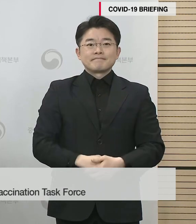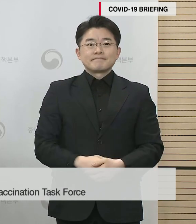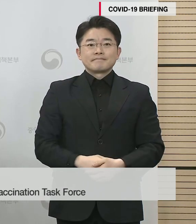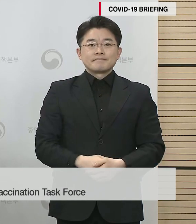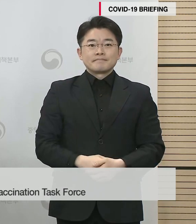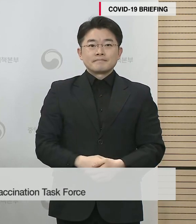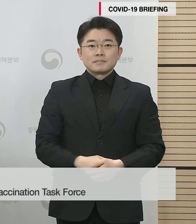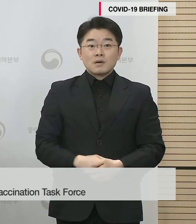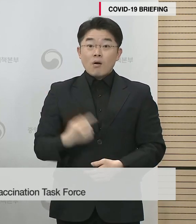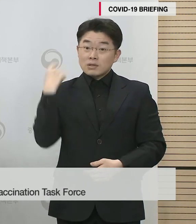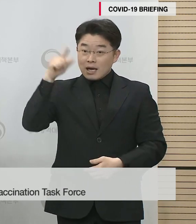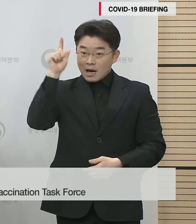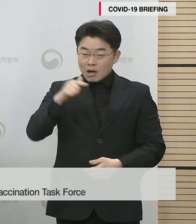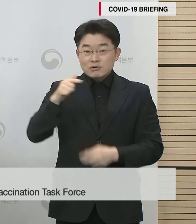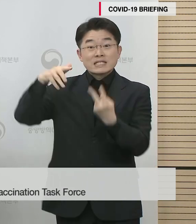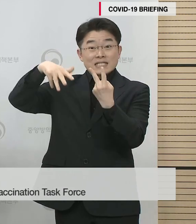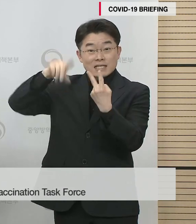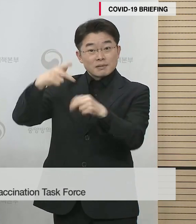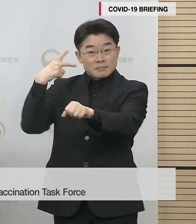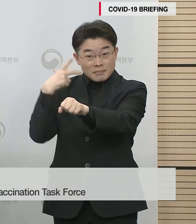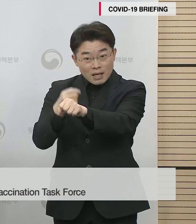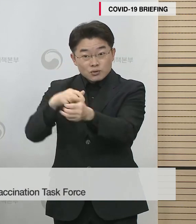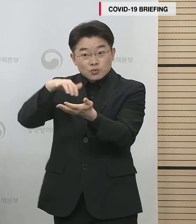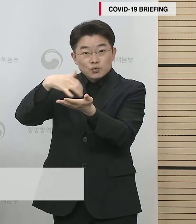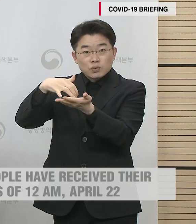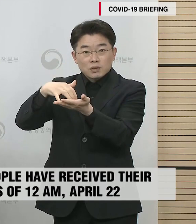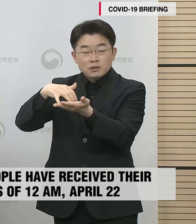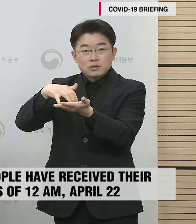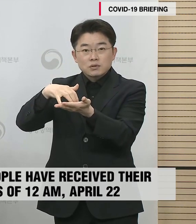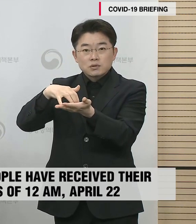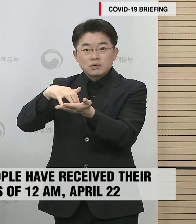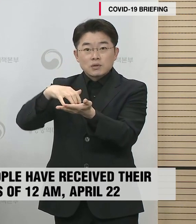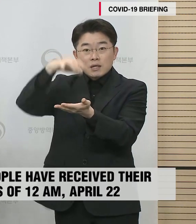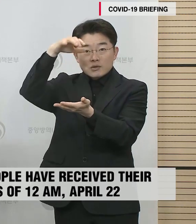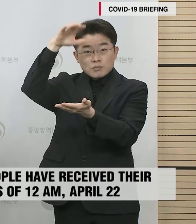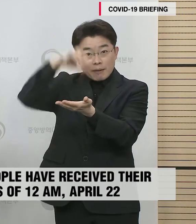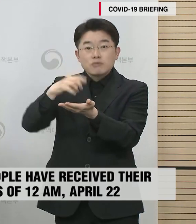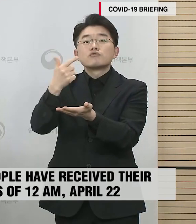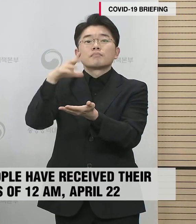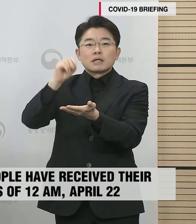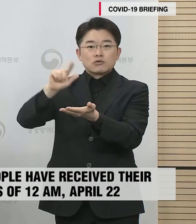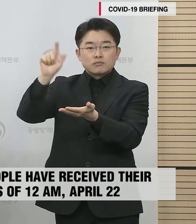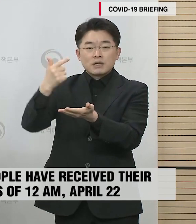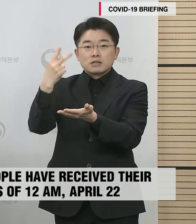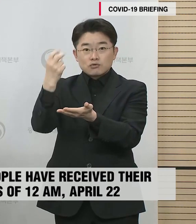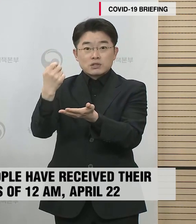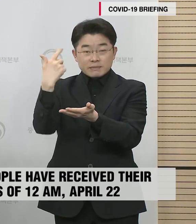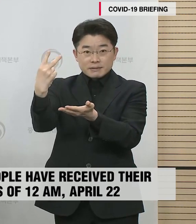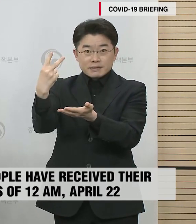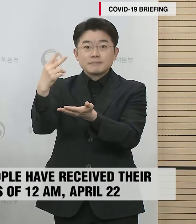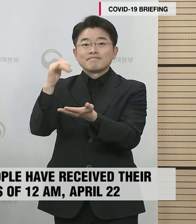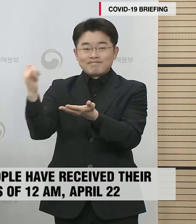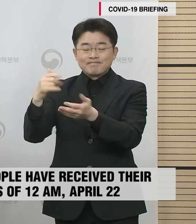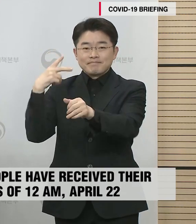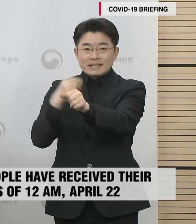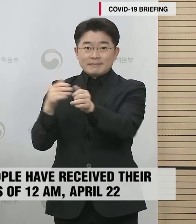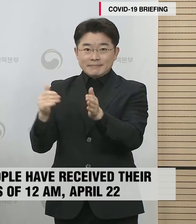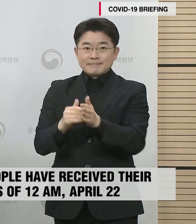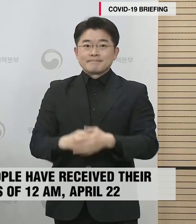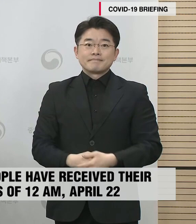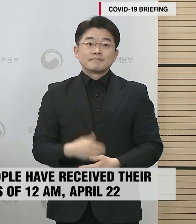1,903,767 people have been administered with their first dose of the COVID-19 vaccines. And a number of second dose recipients now stands